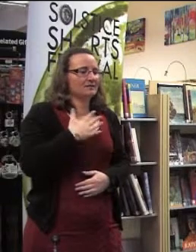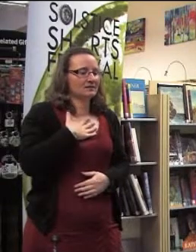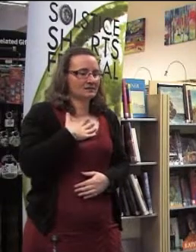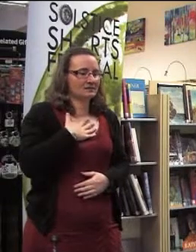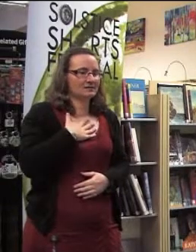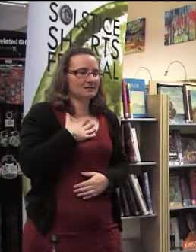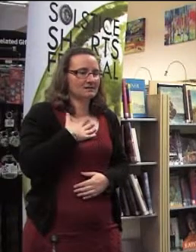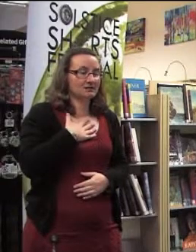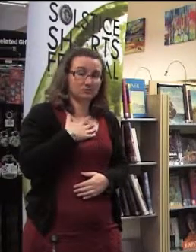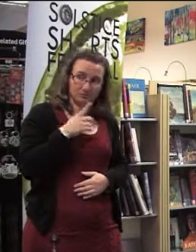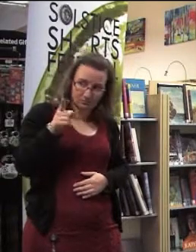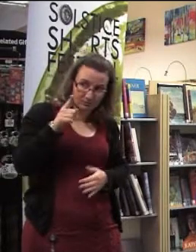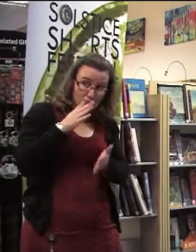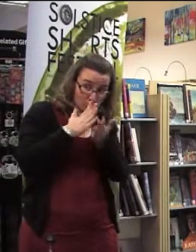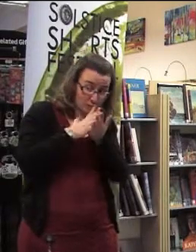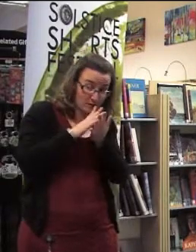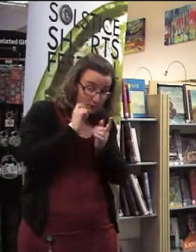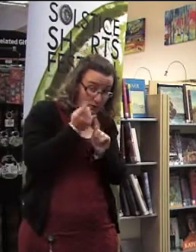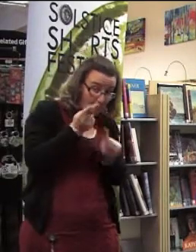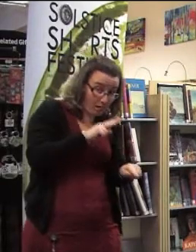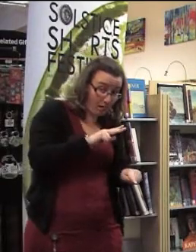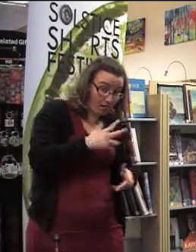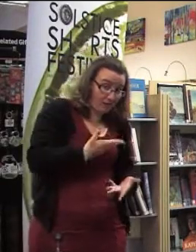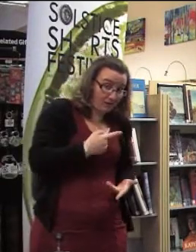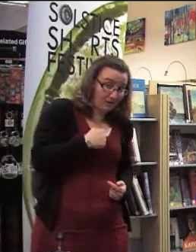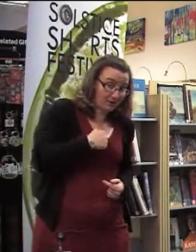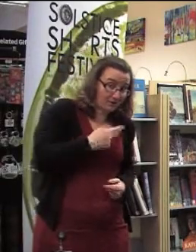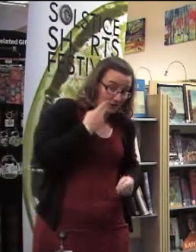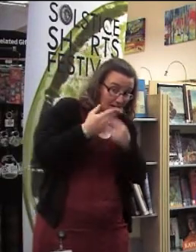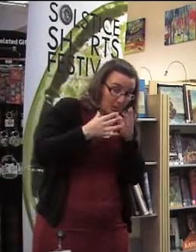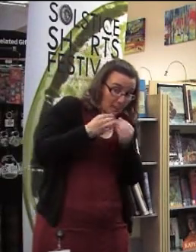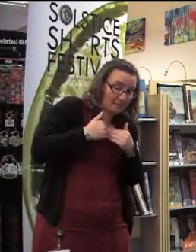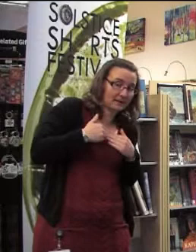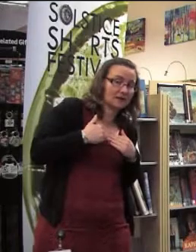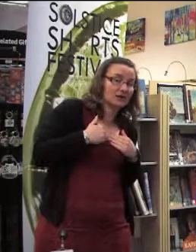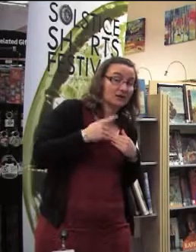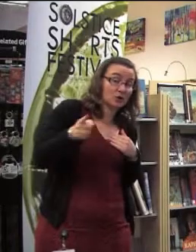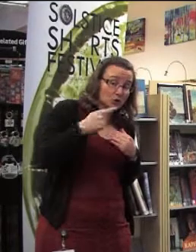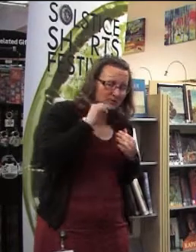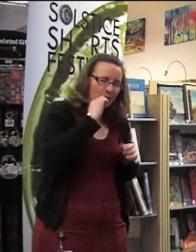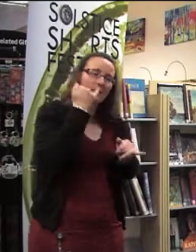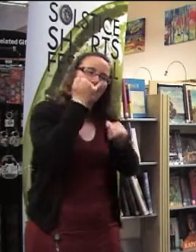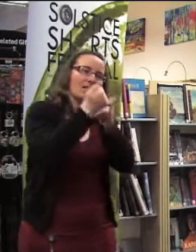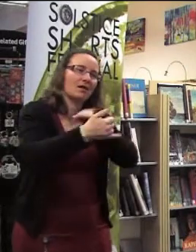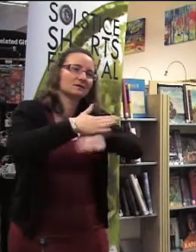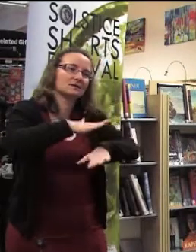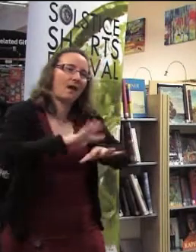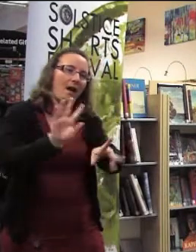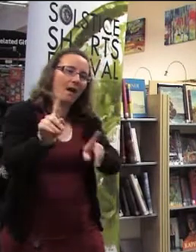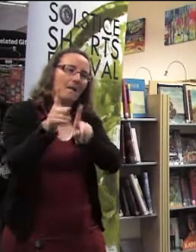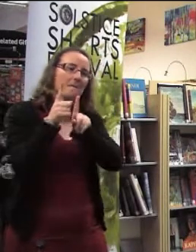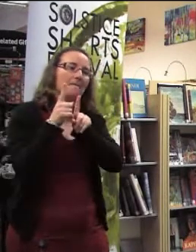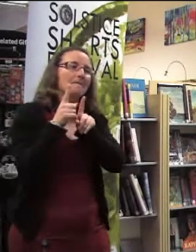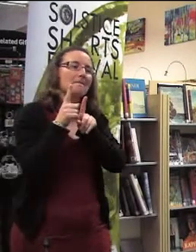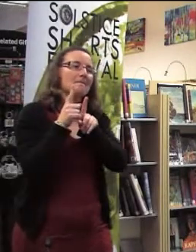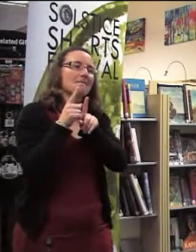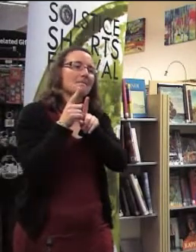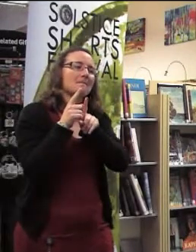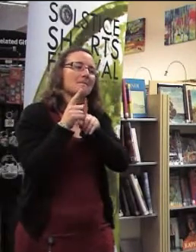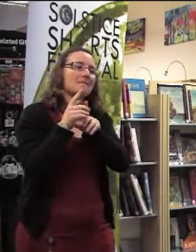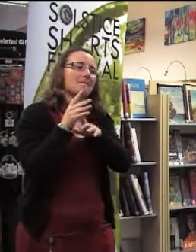You promised you'd come back tonight and eat with me. You said it would be the final time.